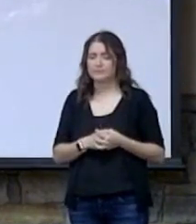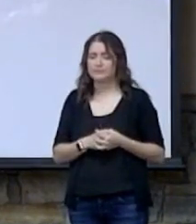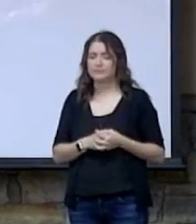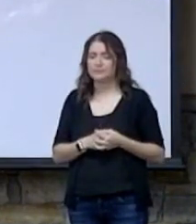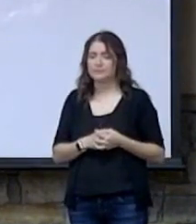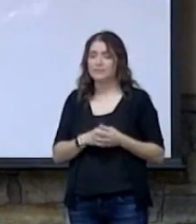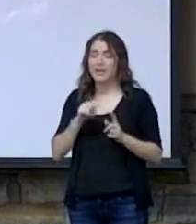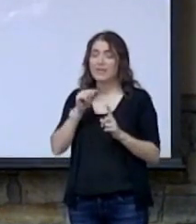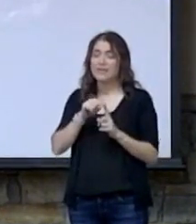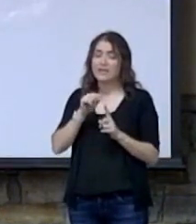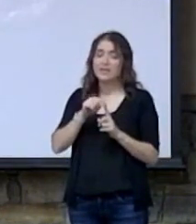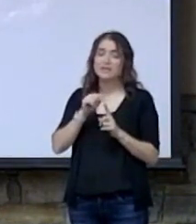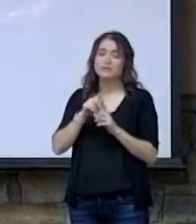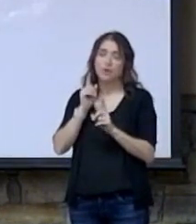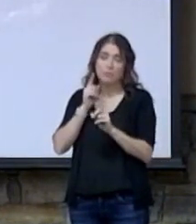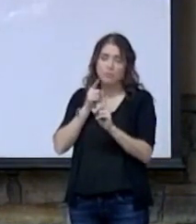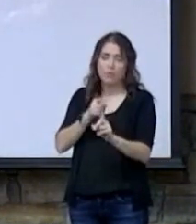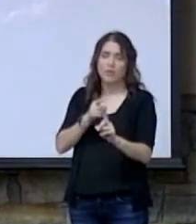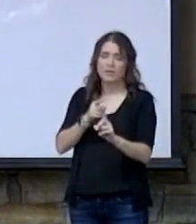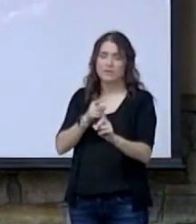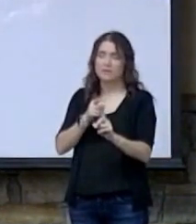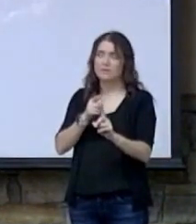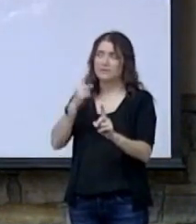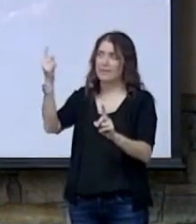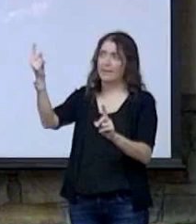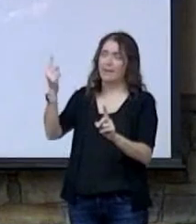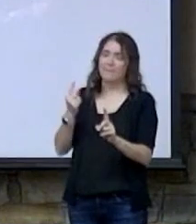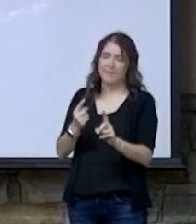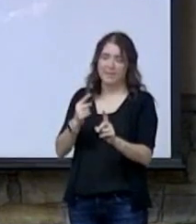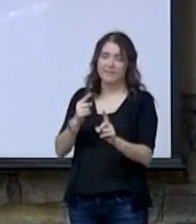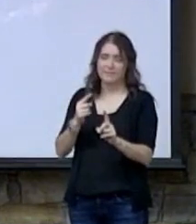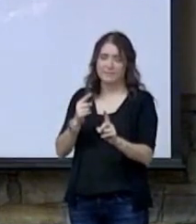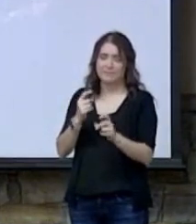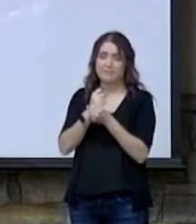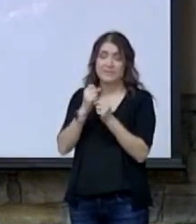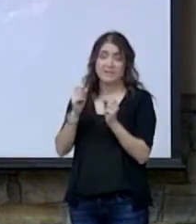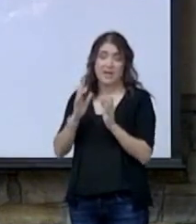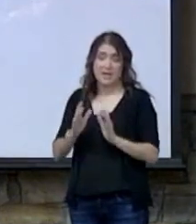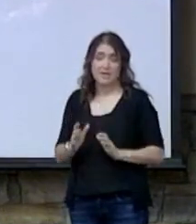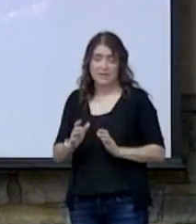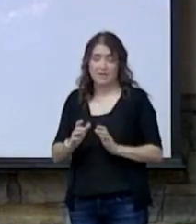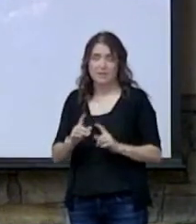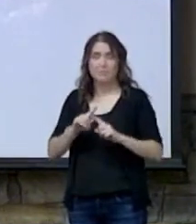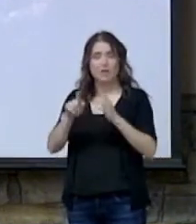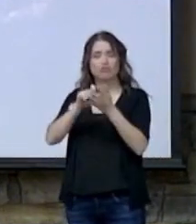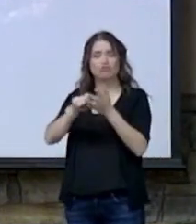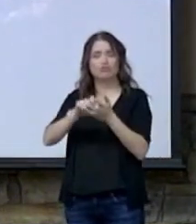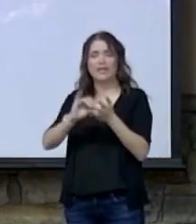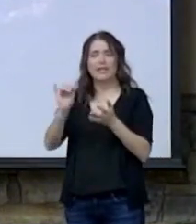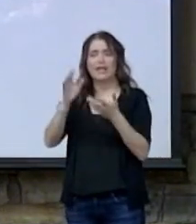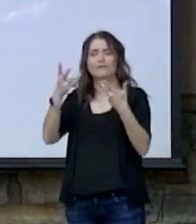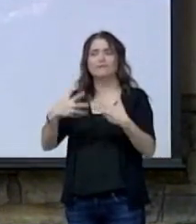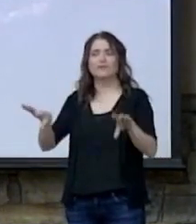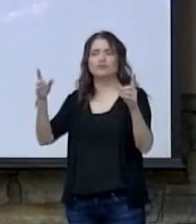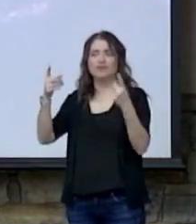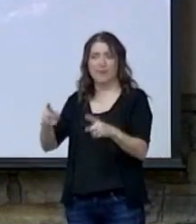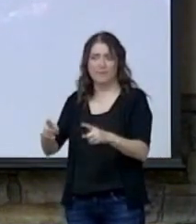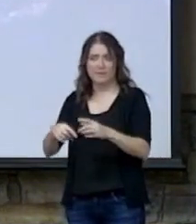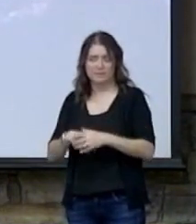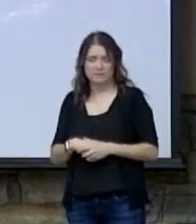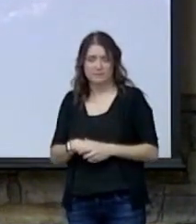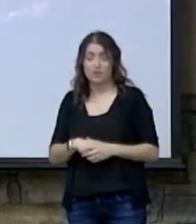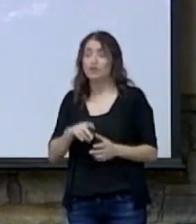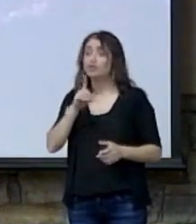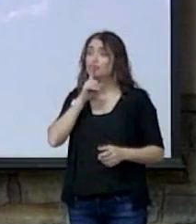These words are pointing to the coming Messiah, but they're written as if they have already happened. Surely